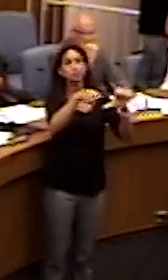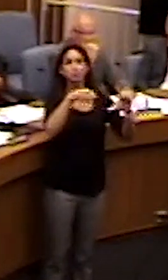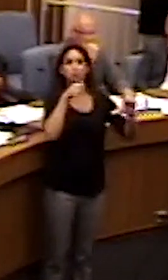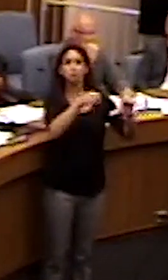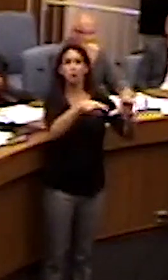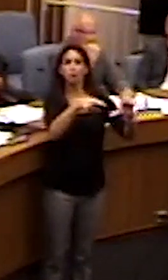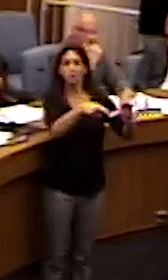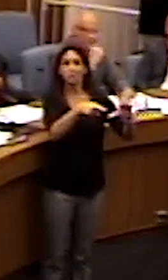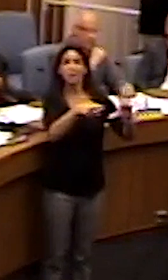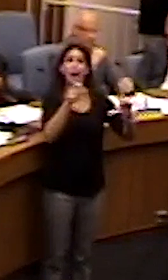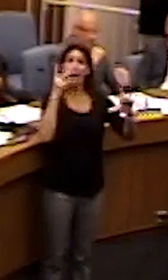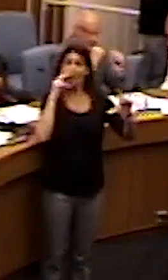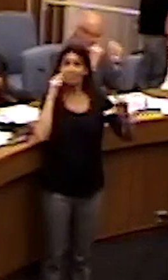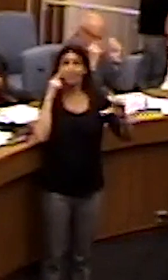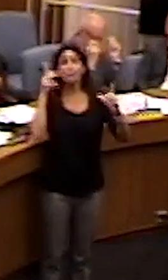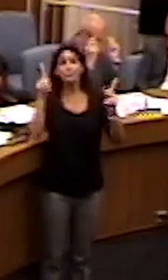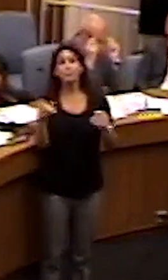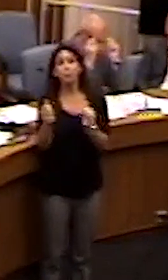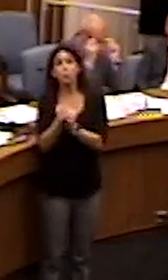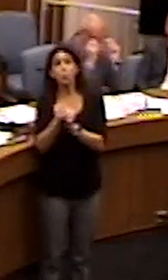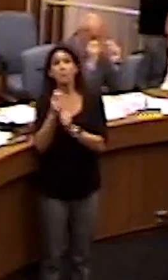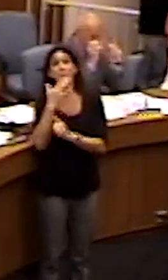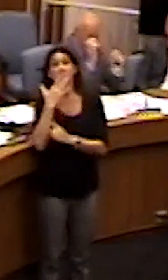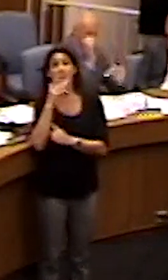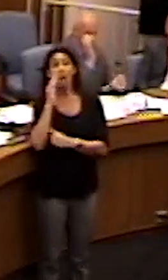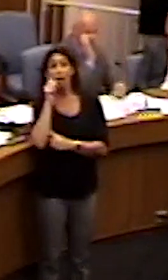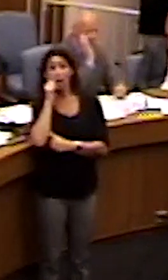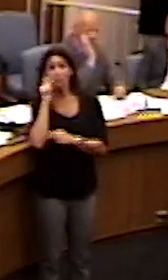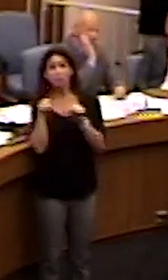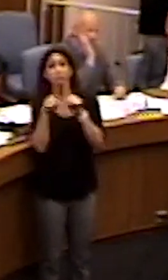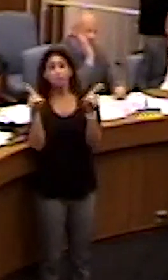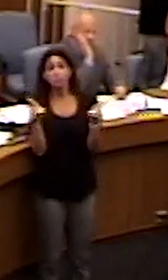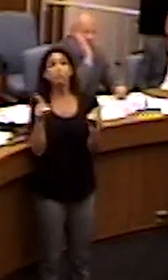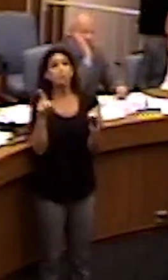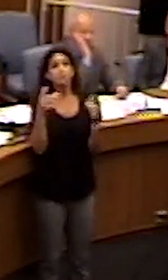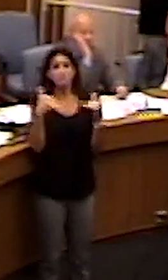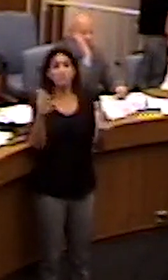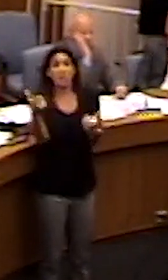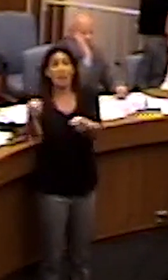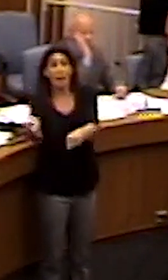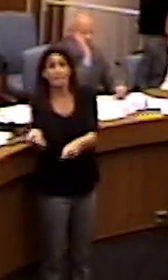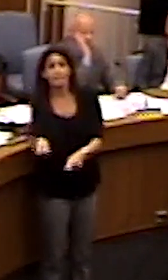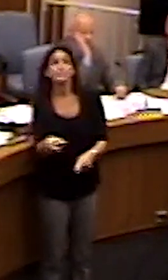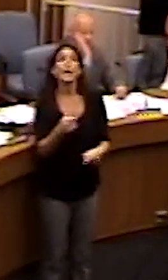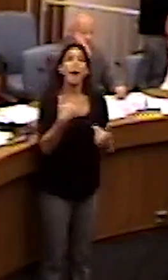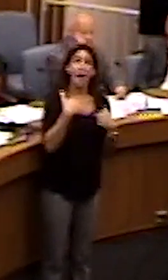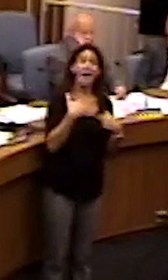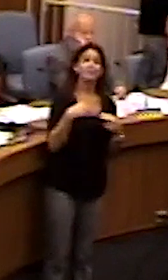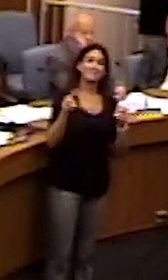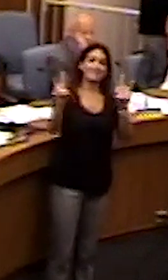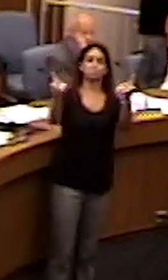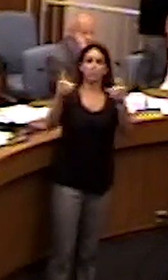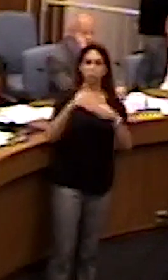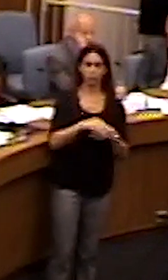are a target. In many ways, it hasn't stopped. And I have an expression.